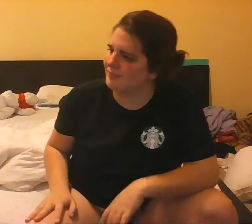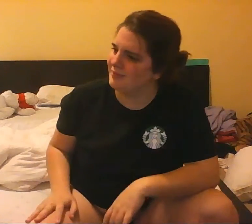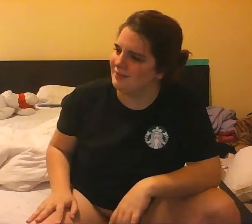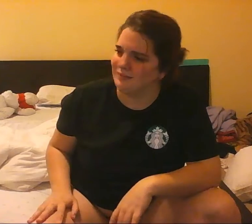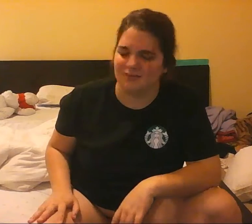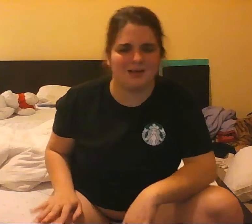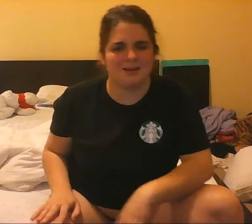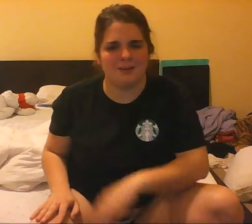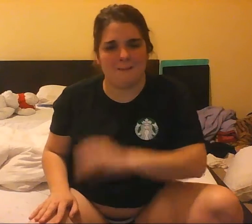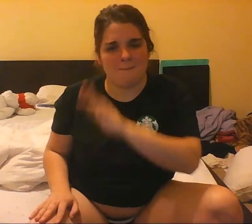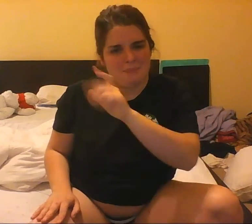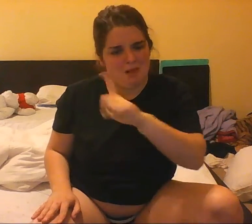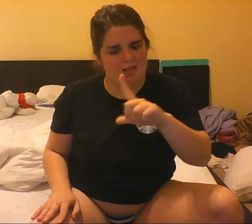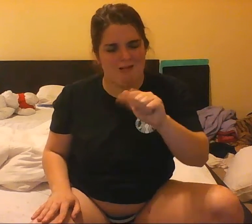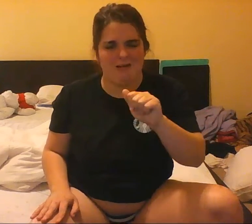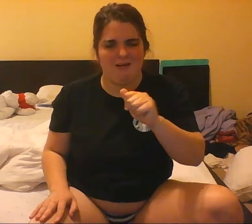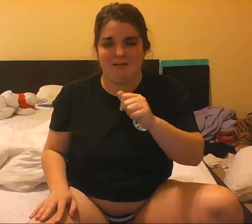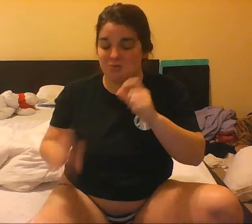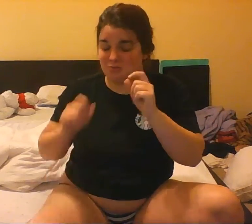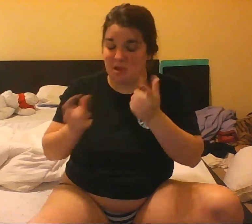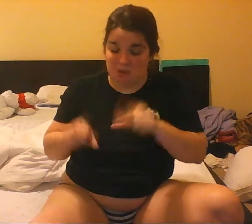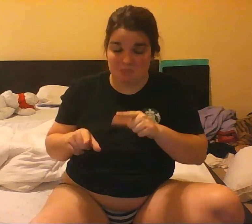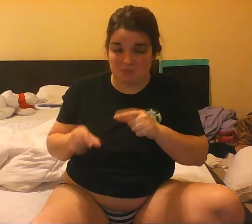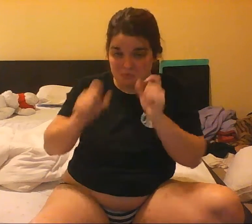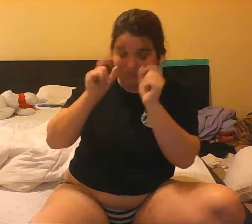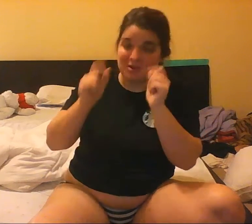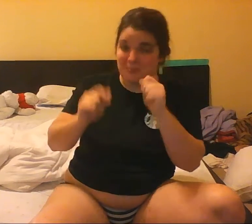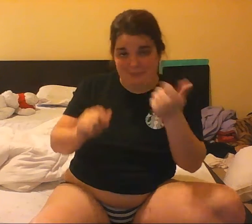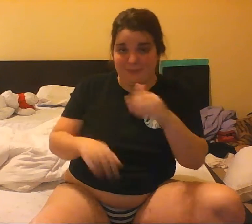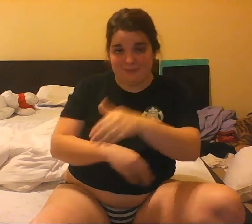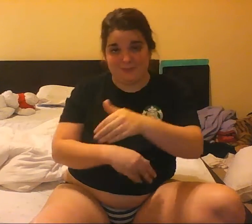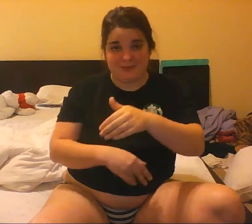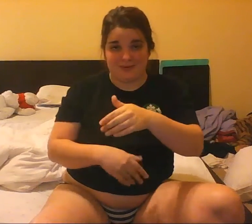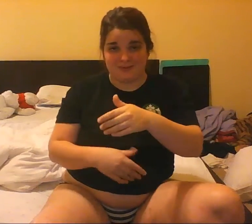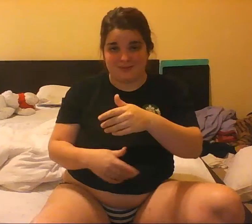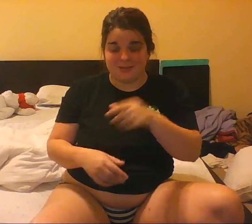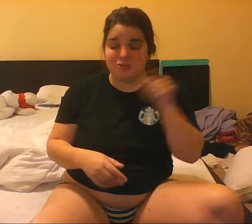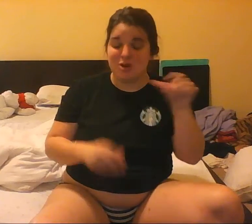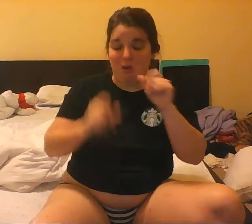kind of flattered by it. Oh, you're watching me sleep. Oh. But it's creepy and weird.